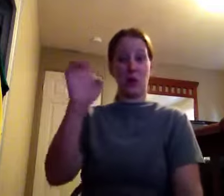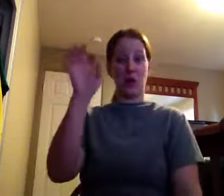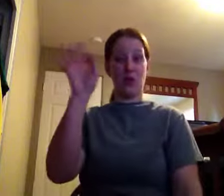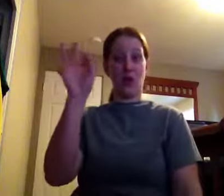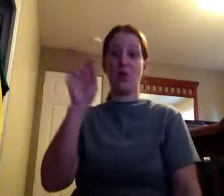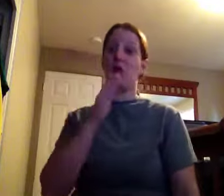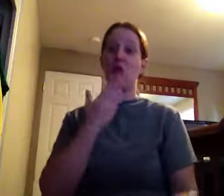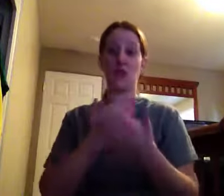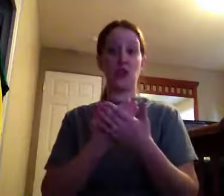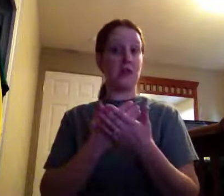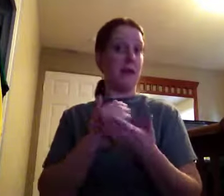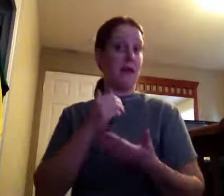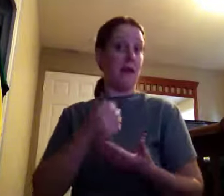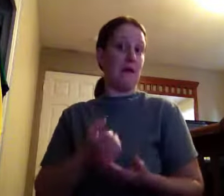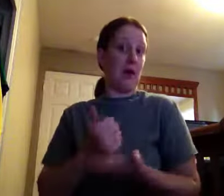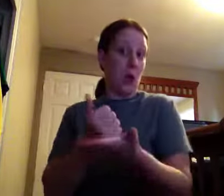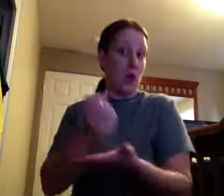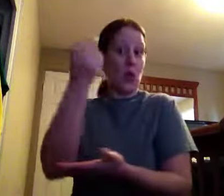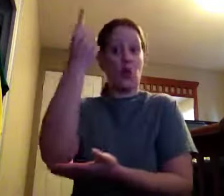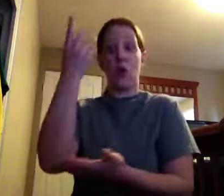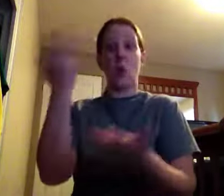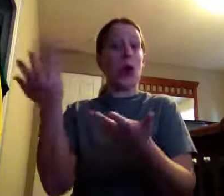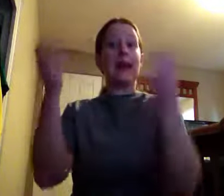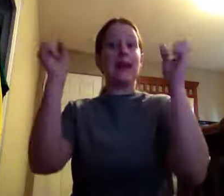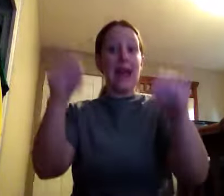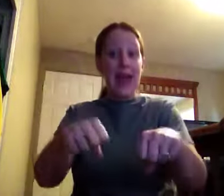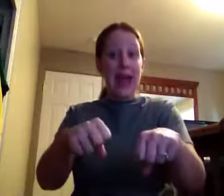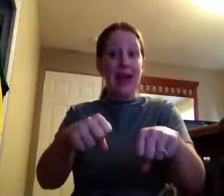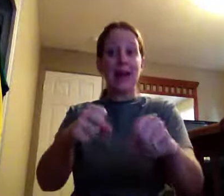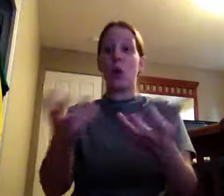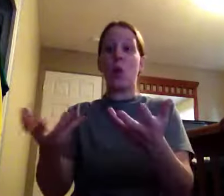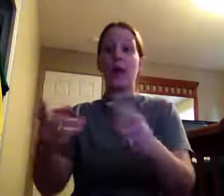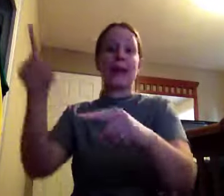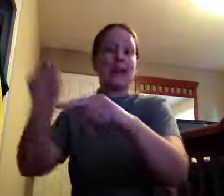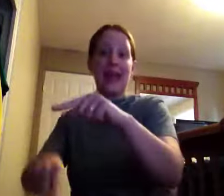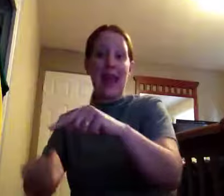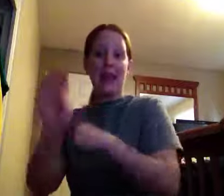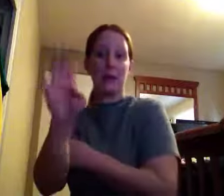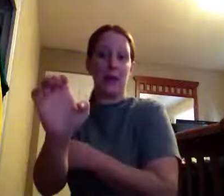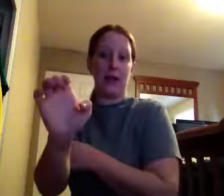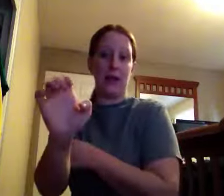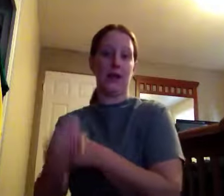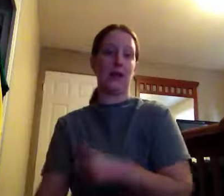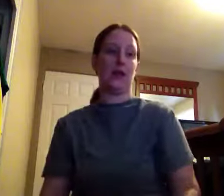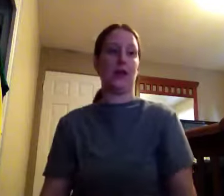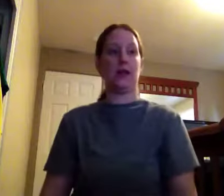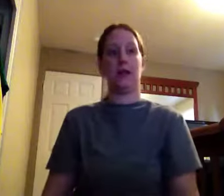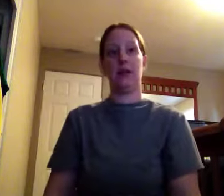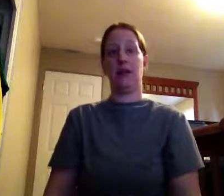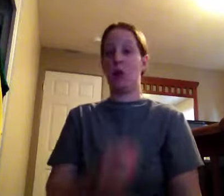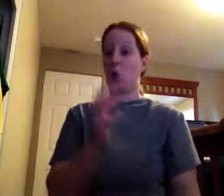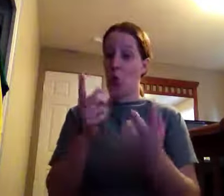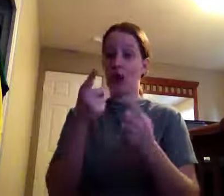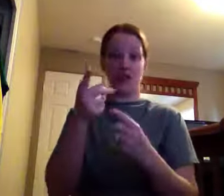and what it can't be. But for right now, that's not what they're asking us. They're asking us simply to find the empirical formula.